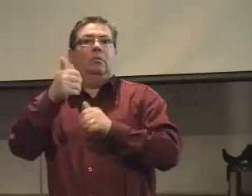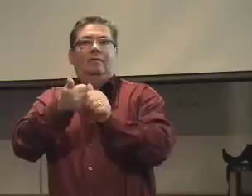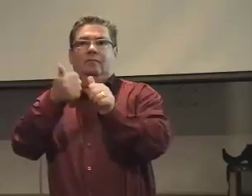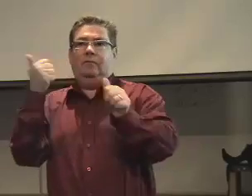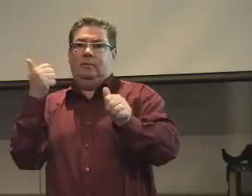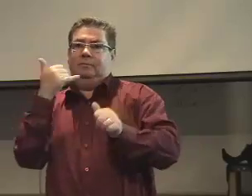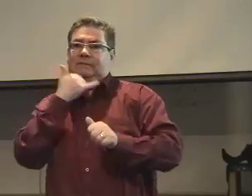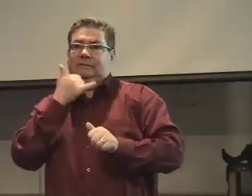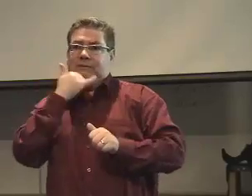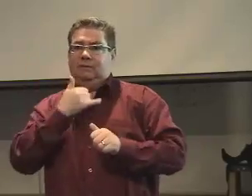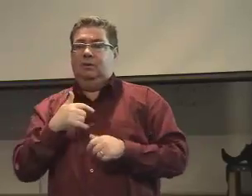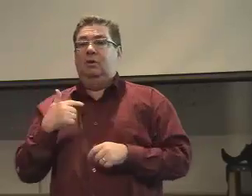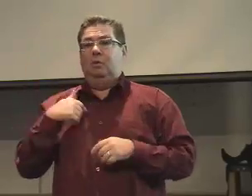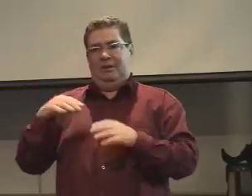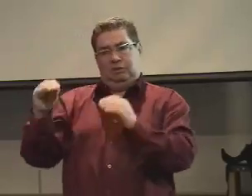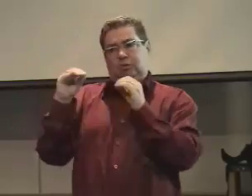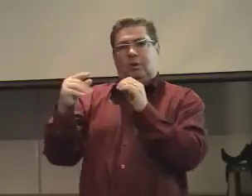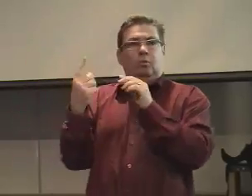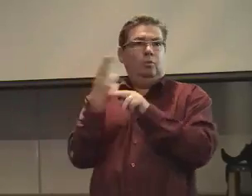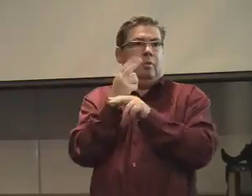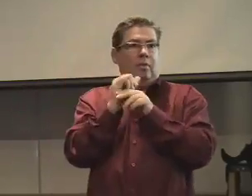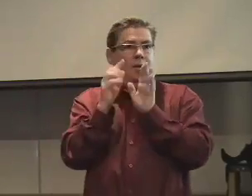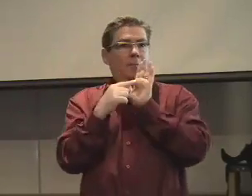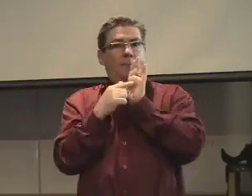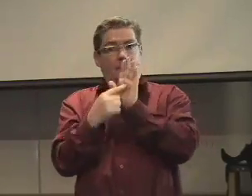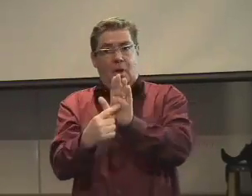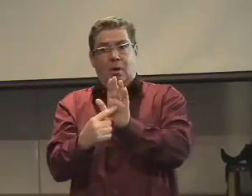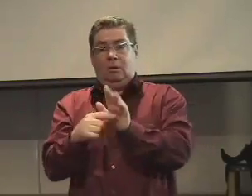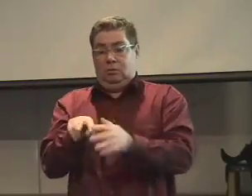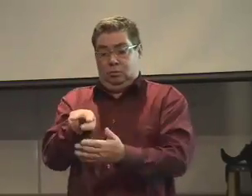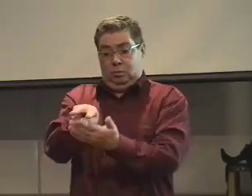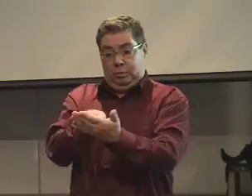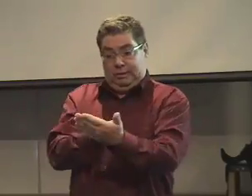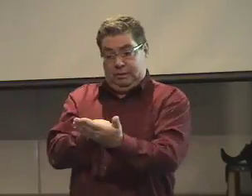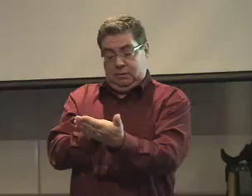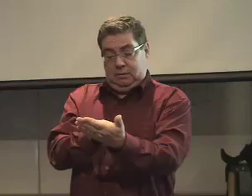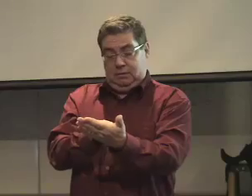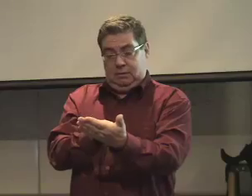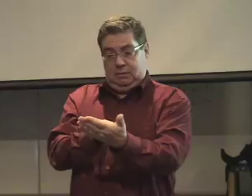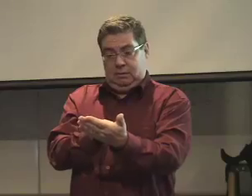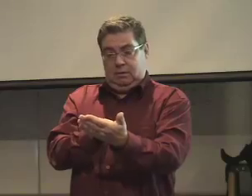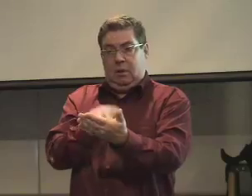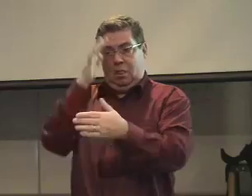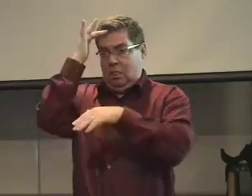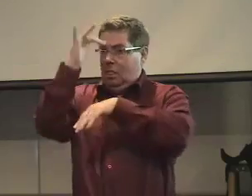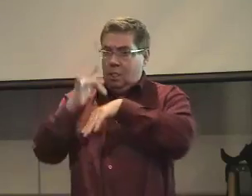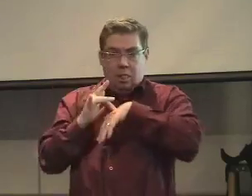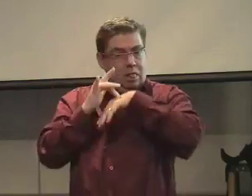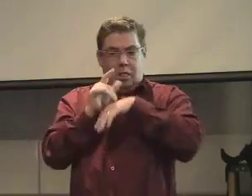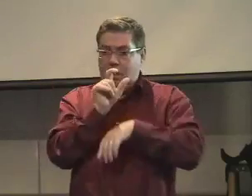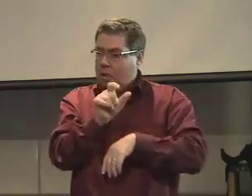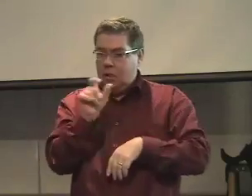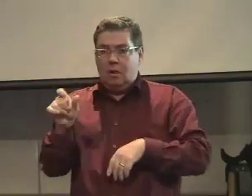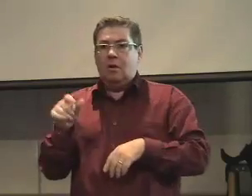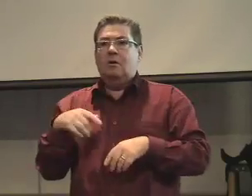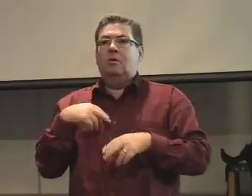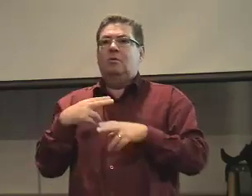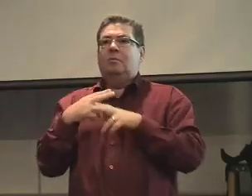So this is how we taught them to read the sentence and get off of the print. We made up this thing called a Messy Hair Club, which was